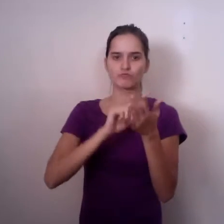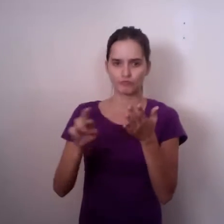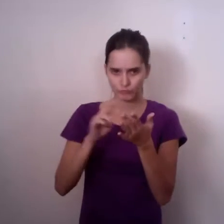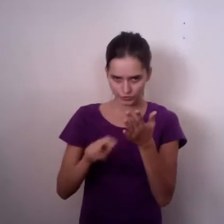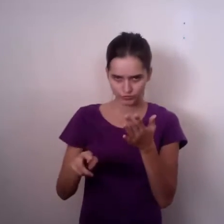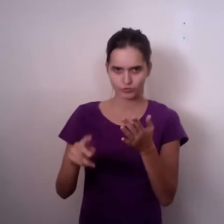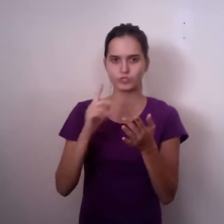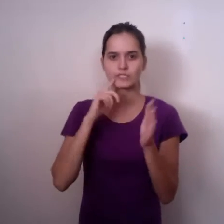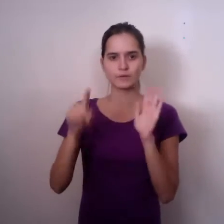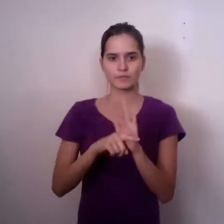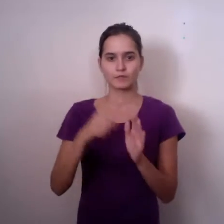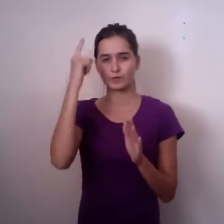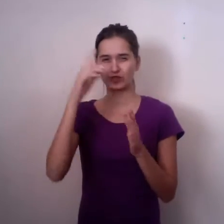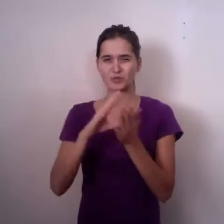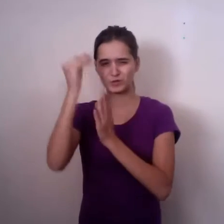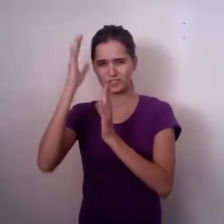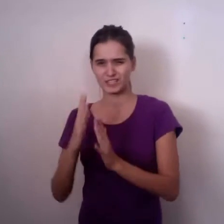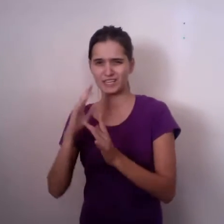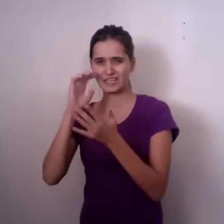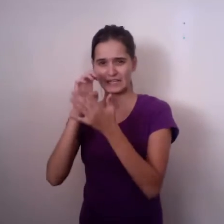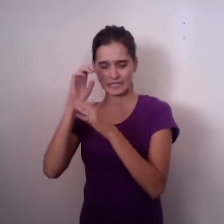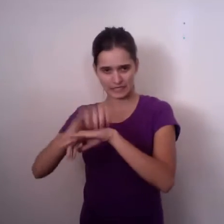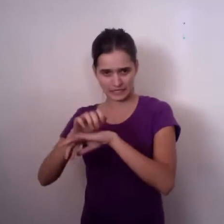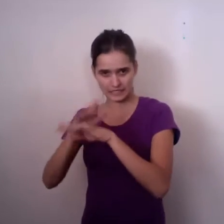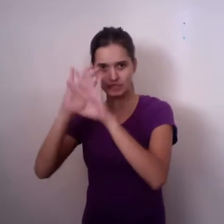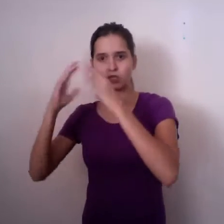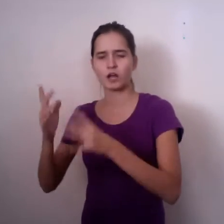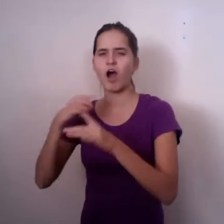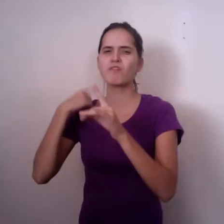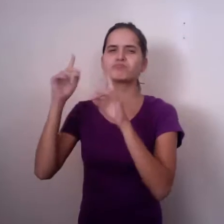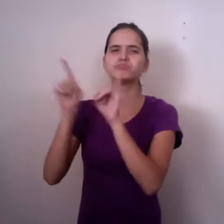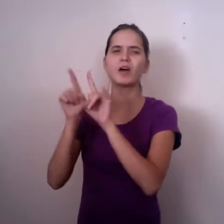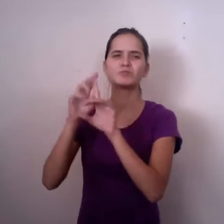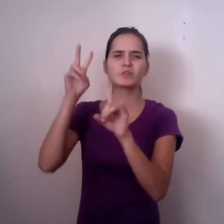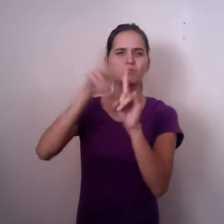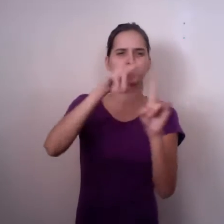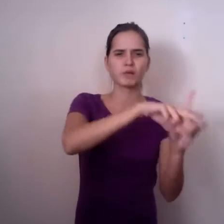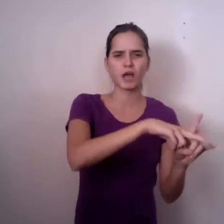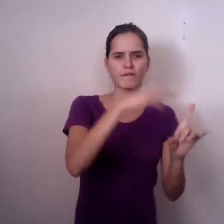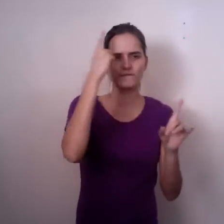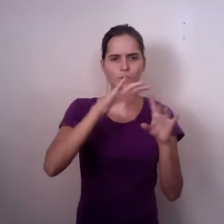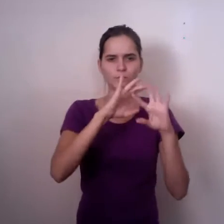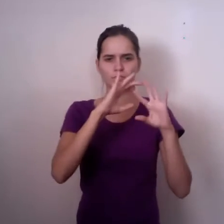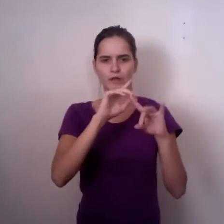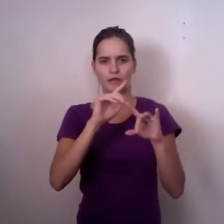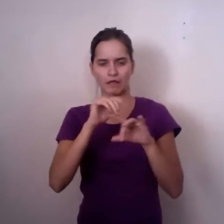English classes, and it also has application for people who are teaching content area courses such as